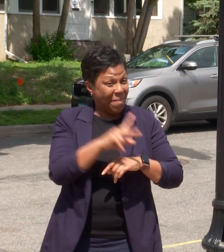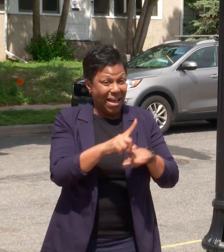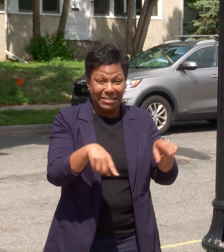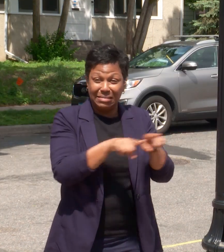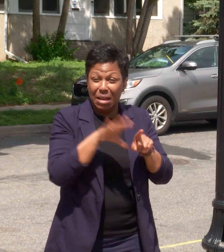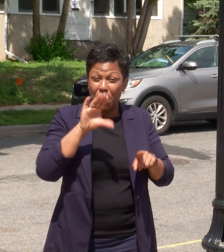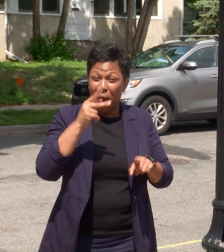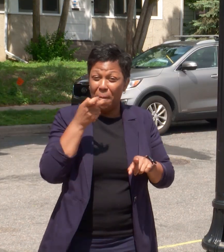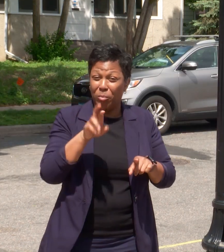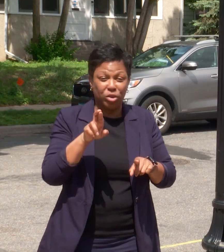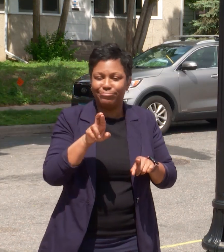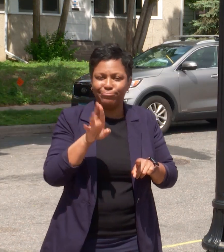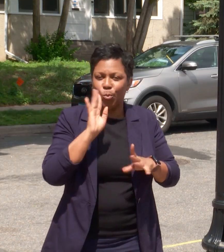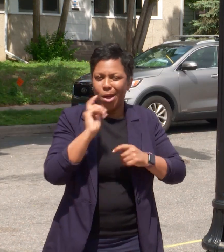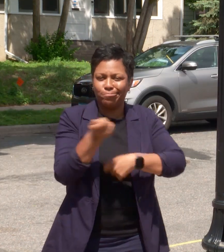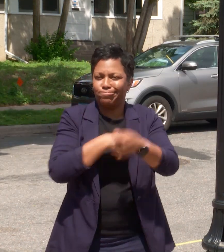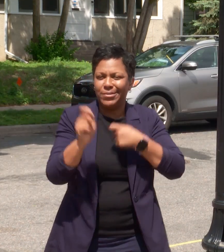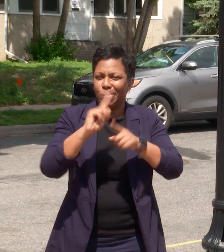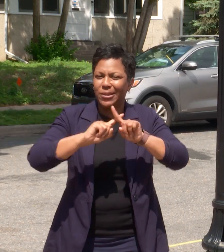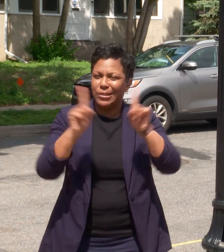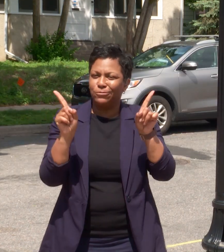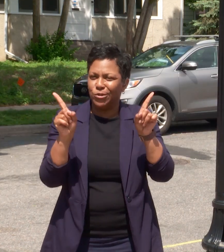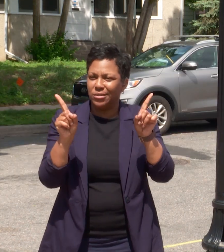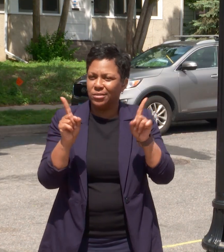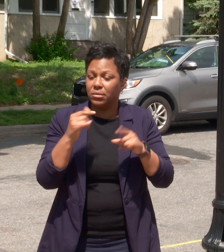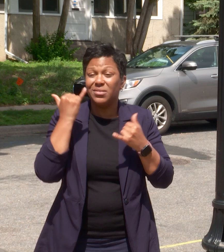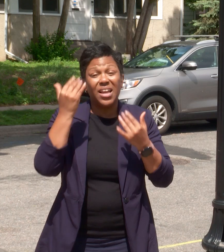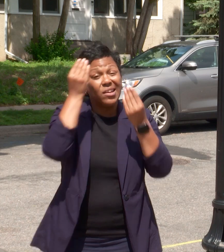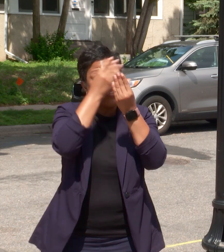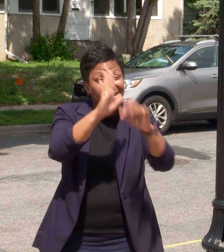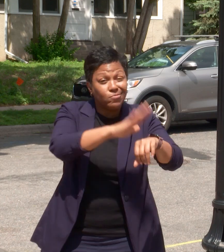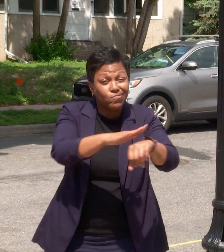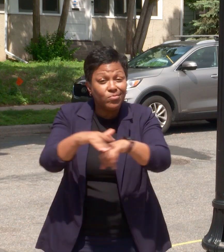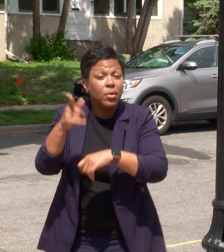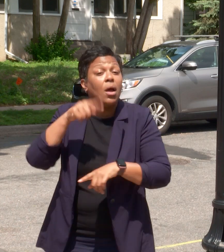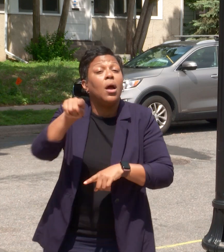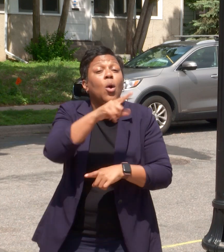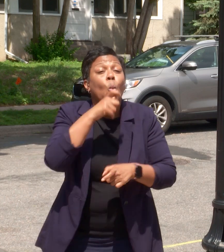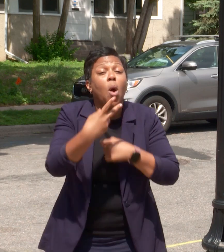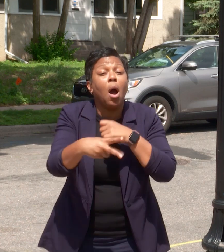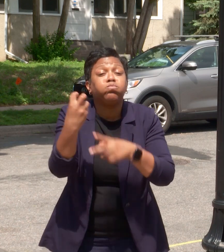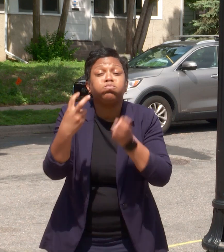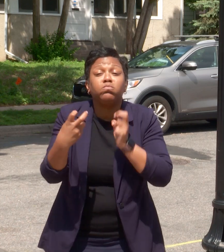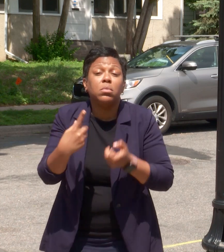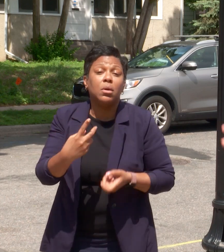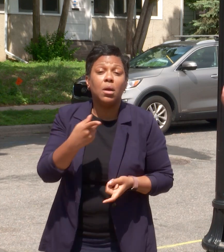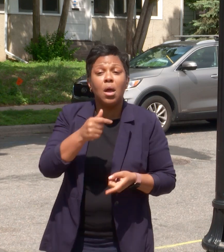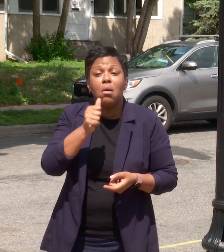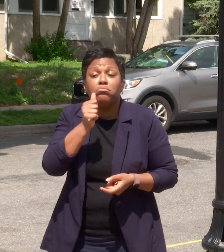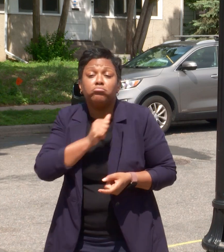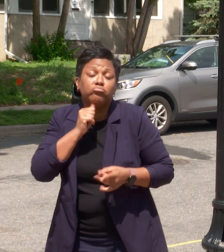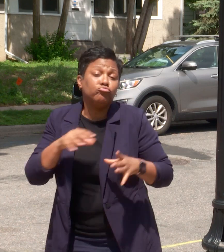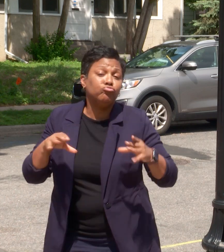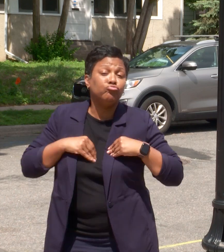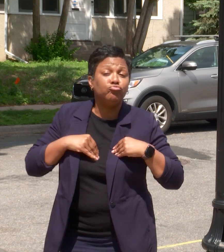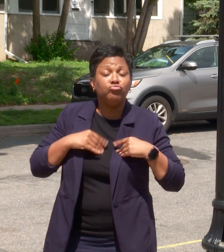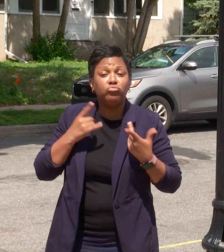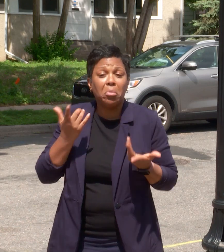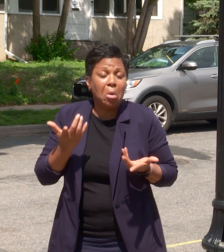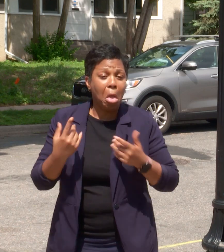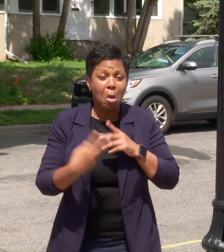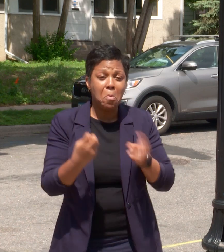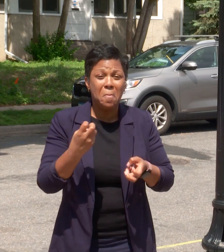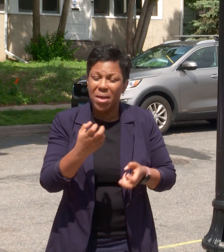also know is that we're not going to tolerate this to the extent that they are stealing copper wire and turning off